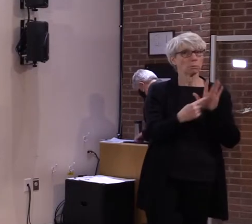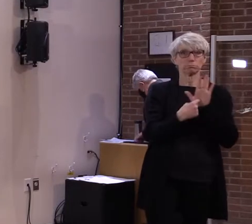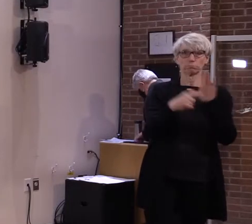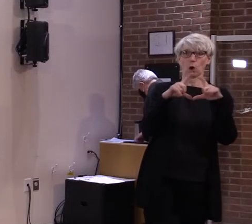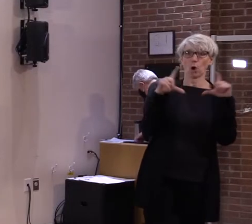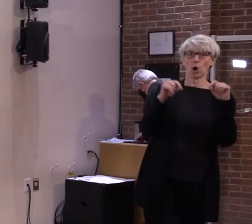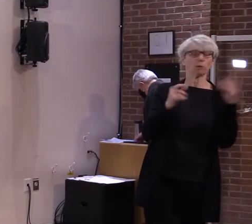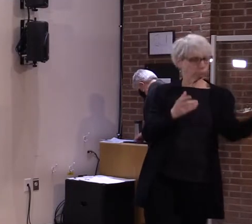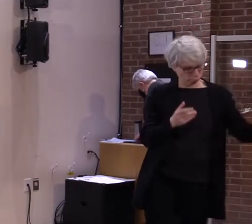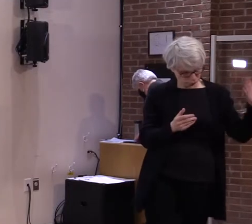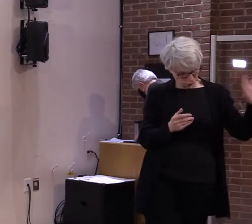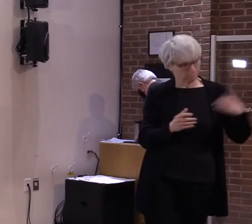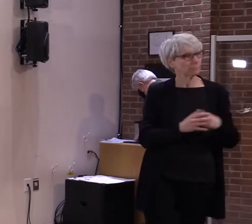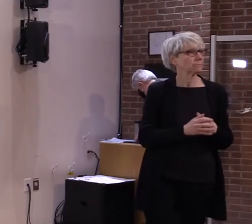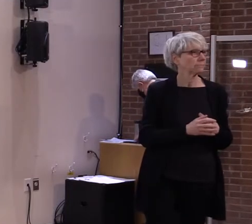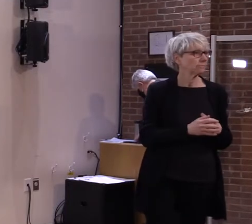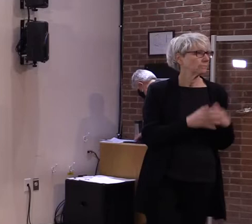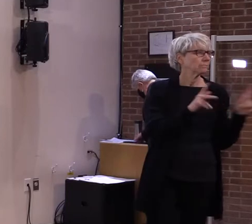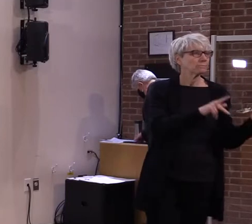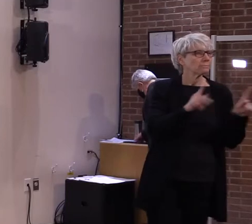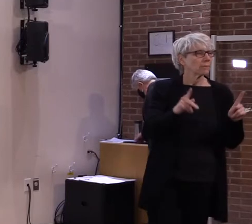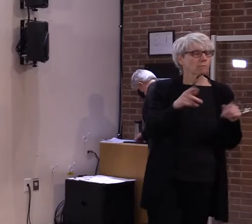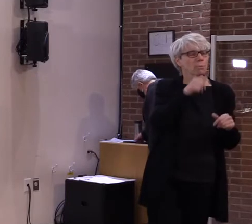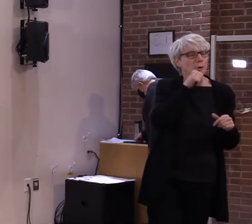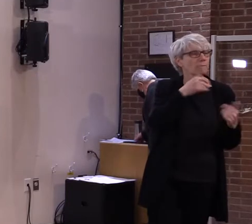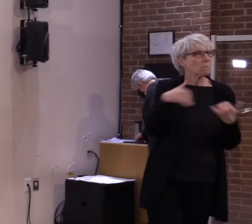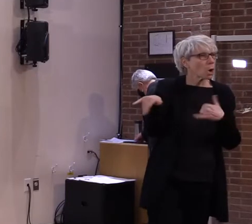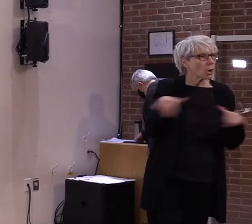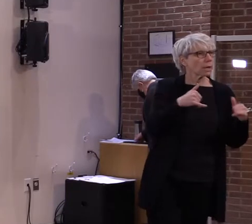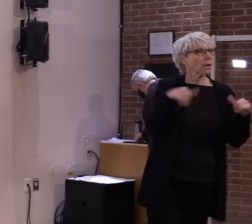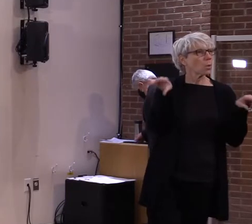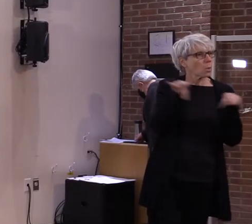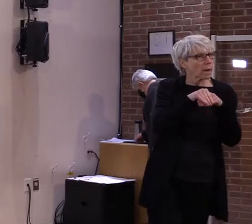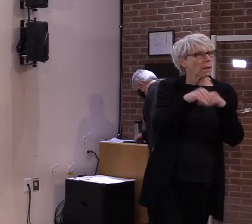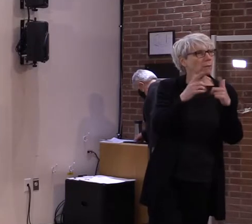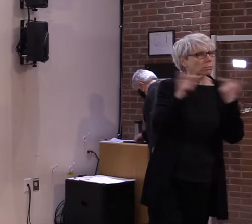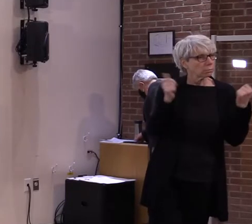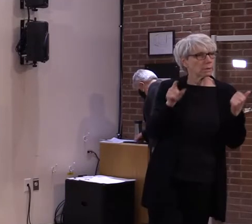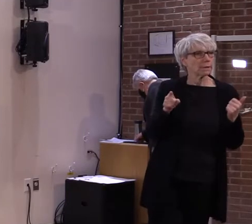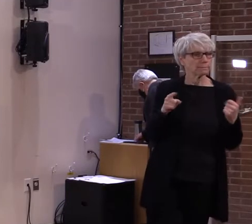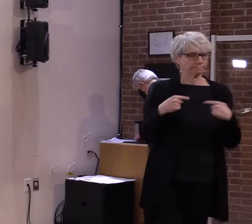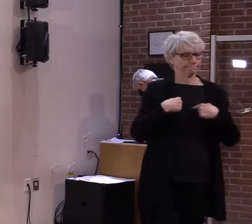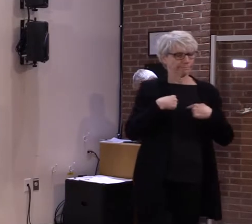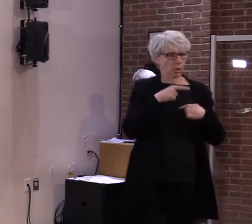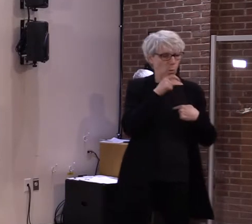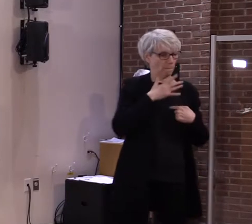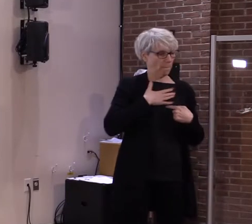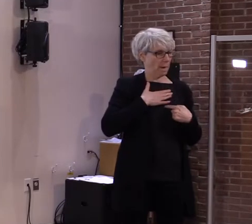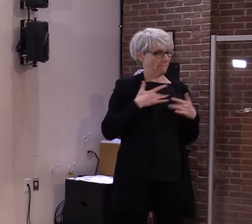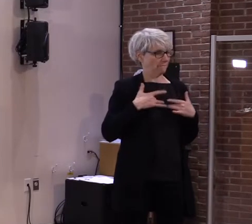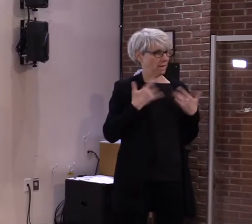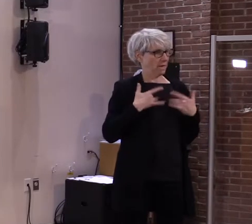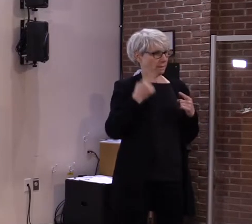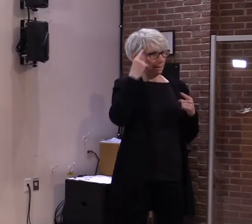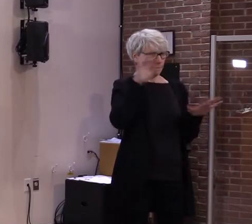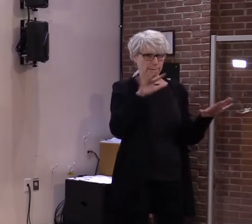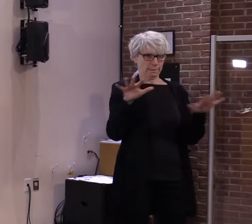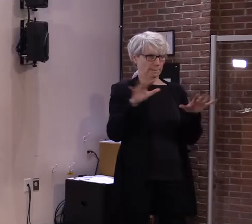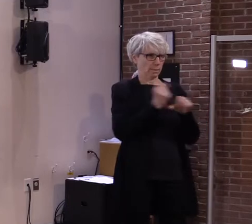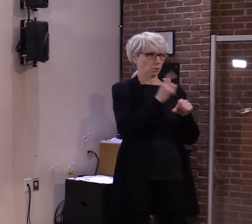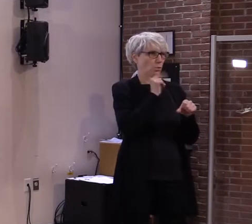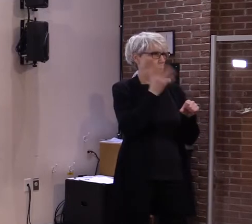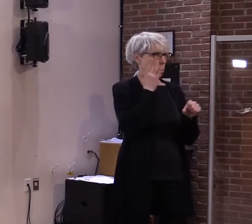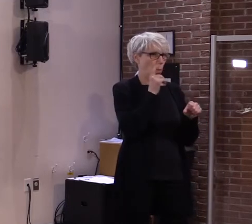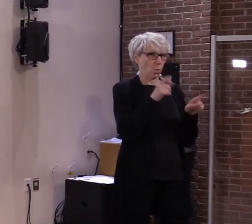It's the onus is on the person who's hosting the event to make sure that they're aware of their